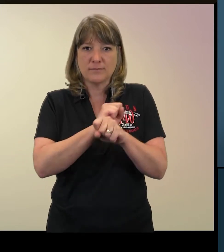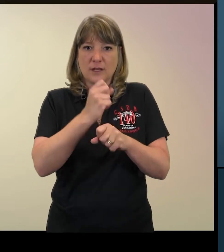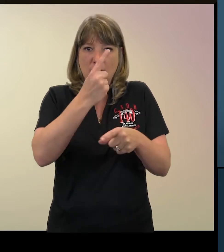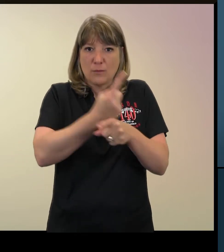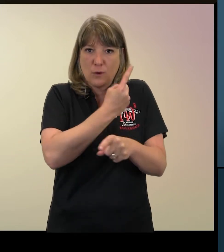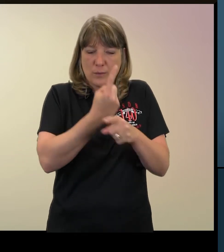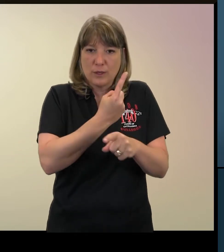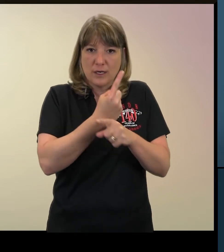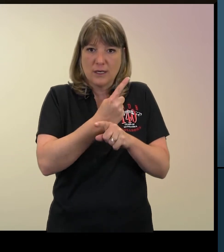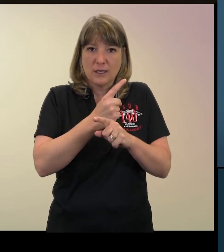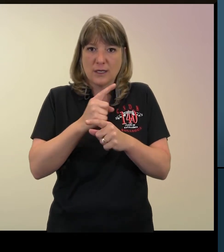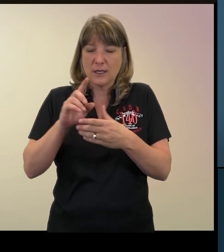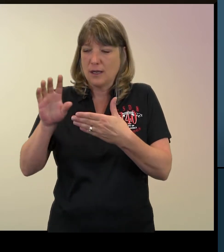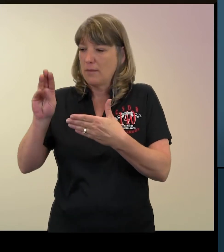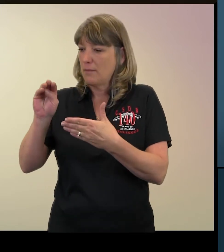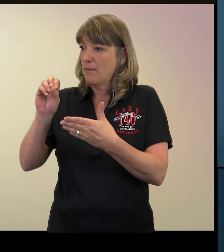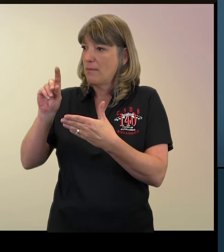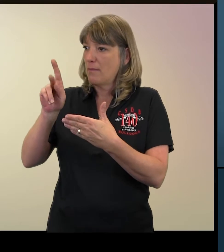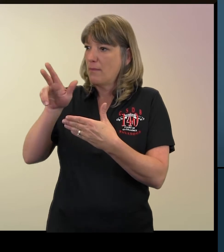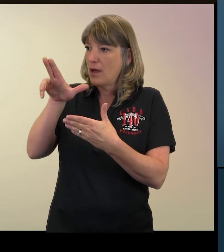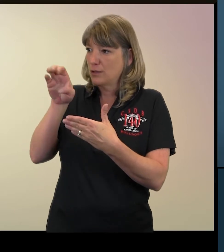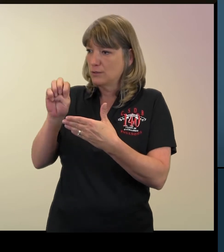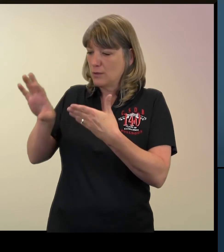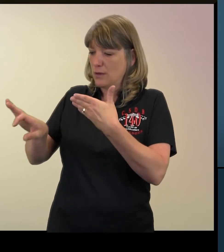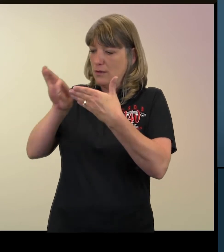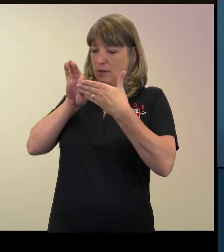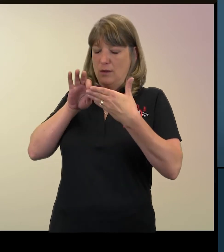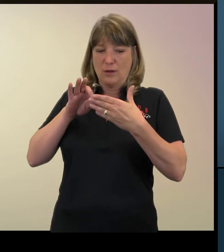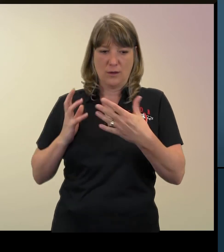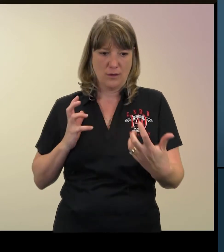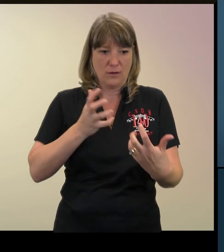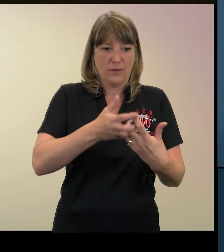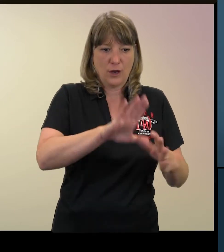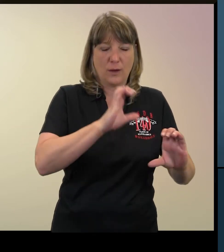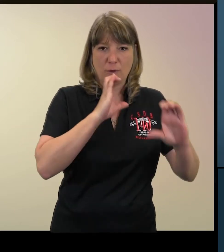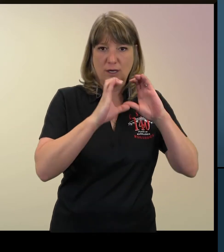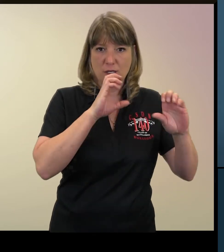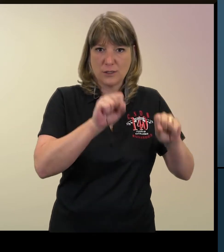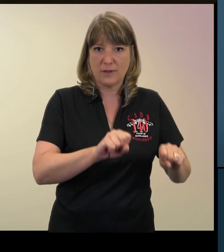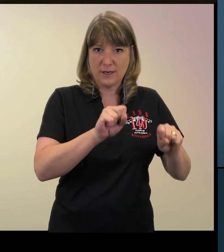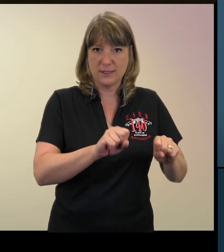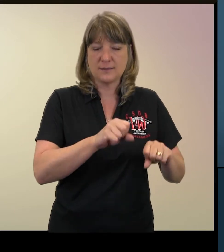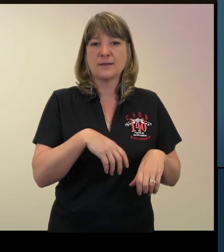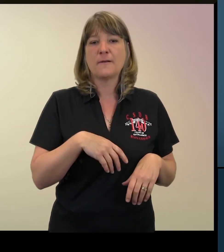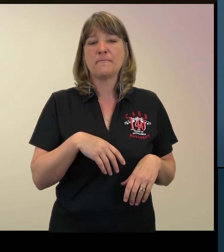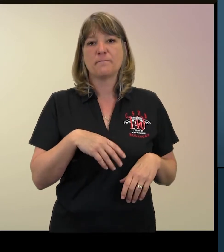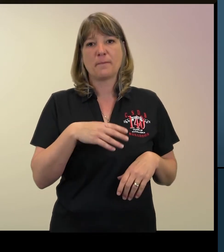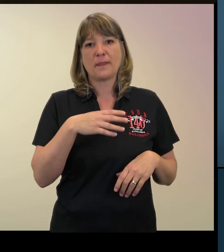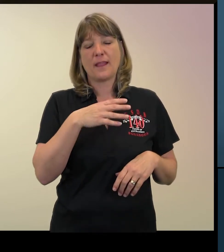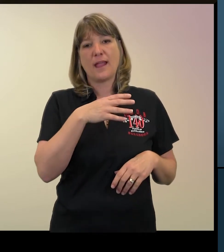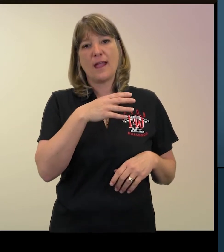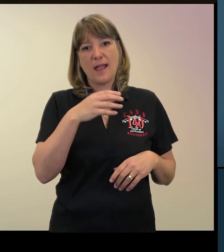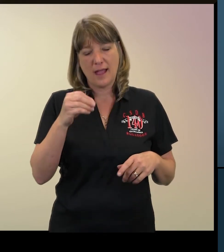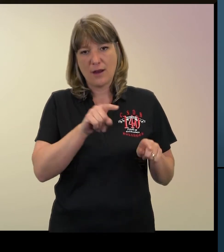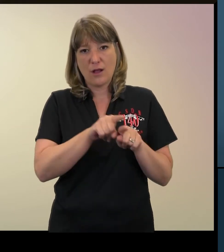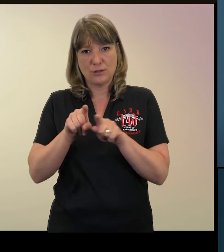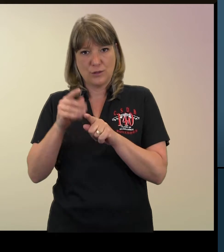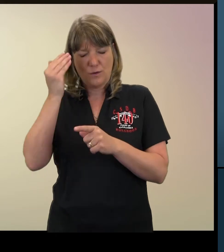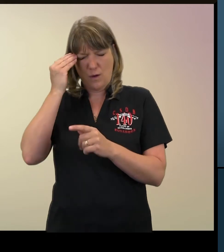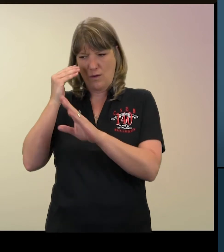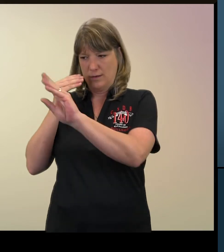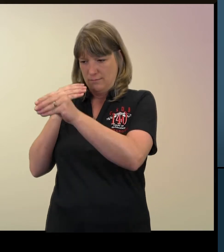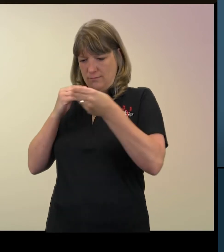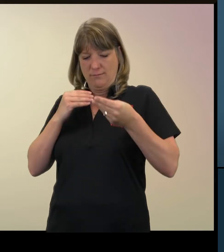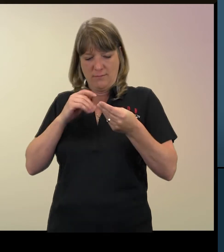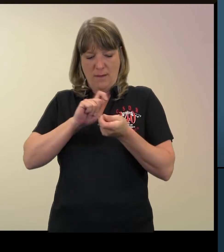to appropriately select the module appropriate for that child's communication abilities, as well as knowing